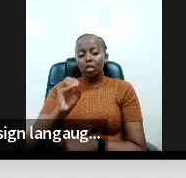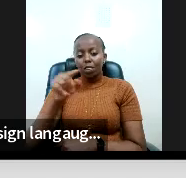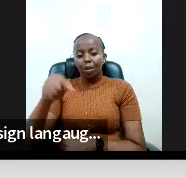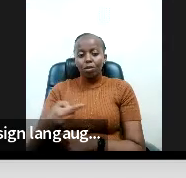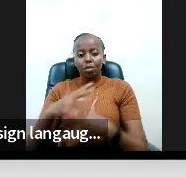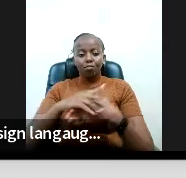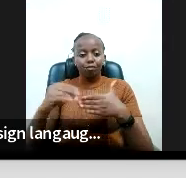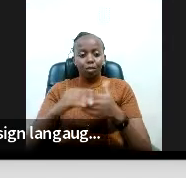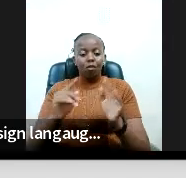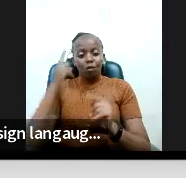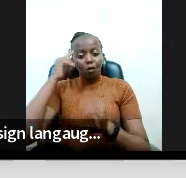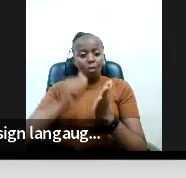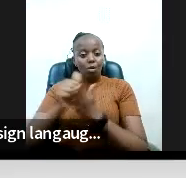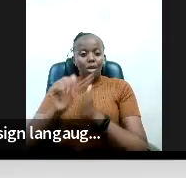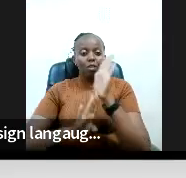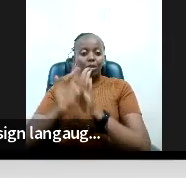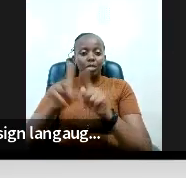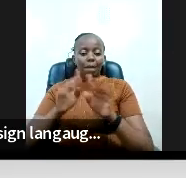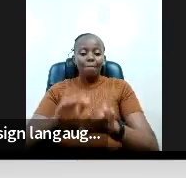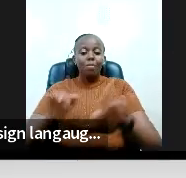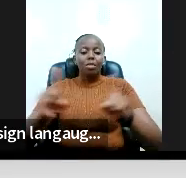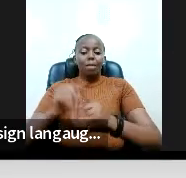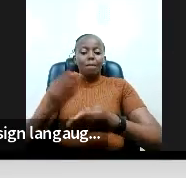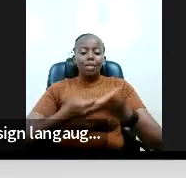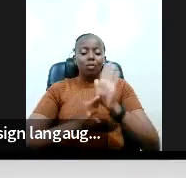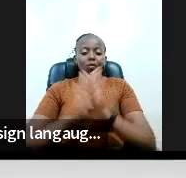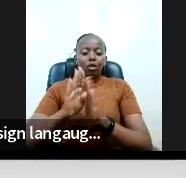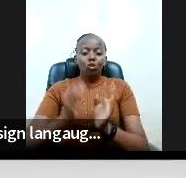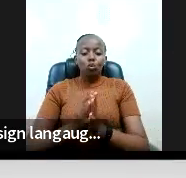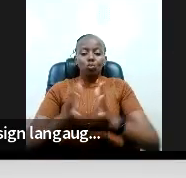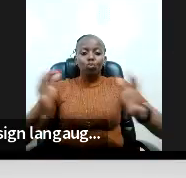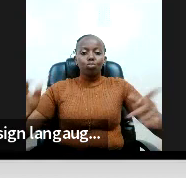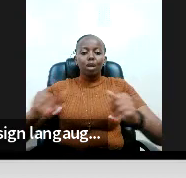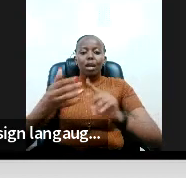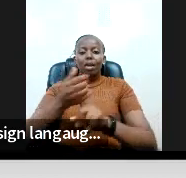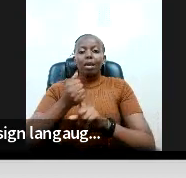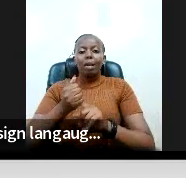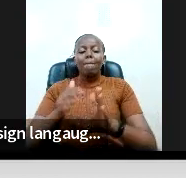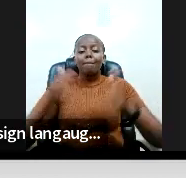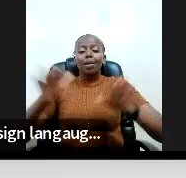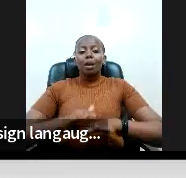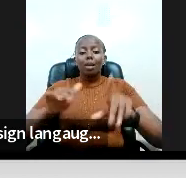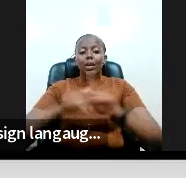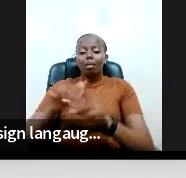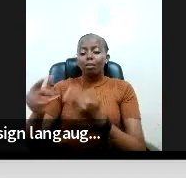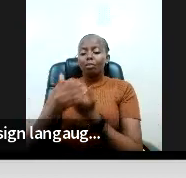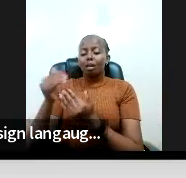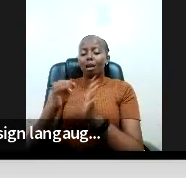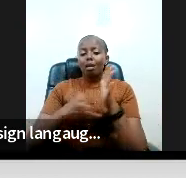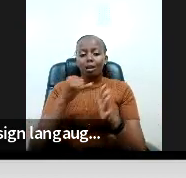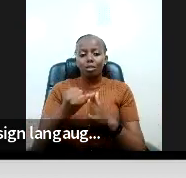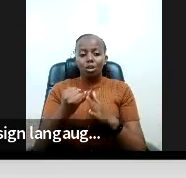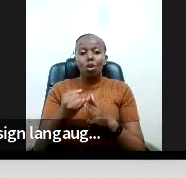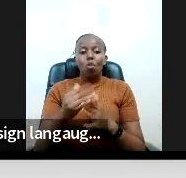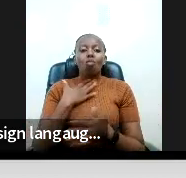development, marketing, and business development. To expand and gain access to bigger markets in the prosthetic care industry, we are